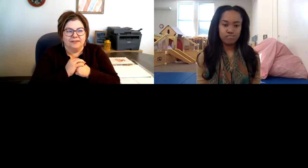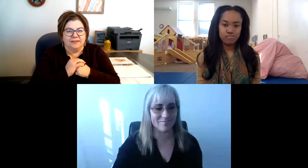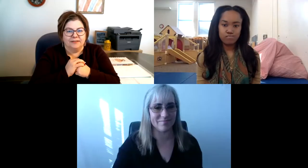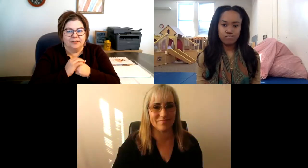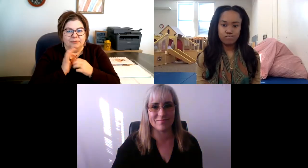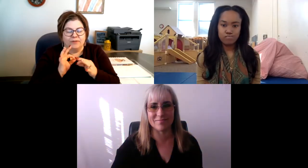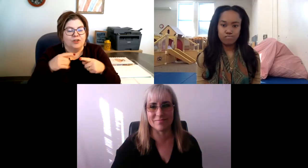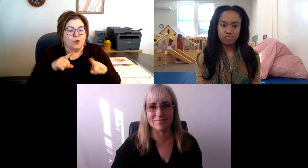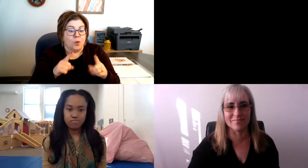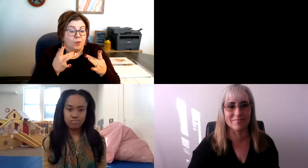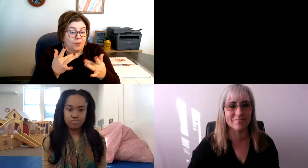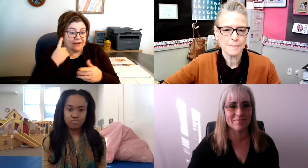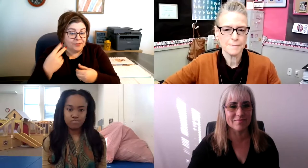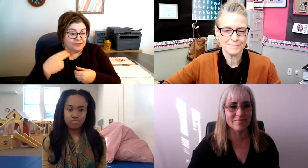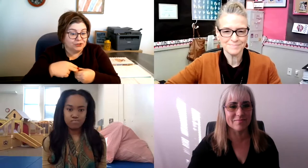Okay.